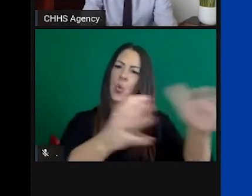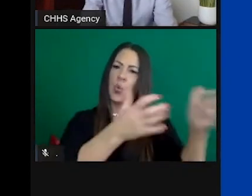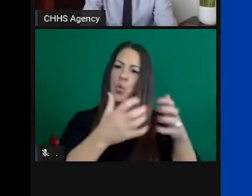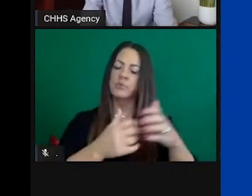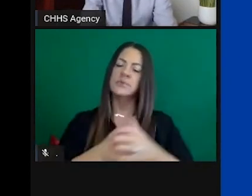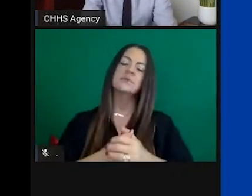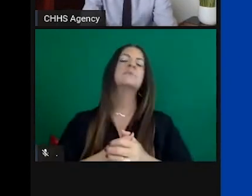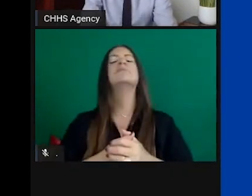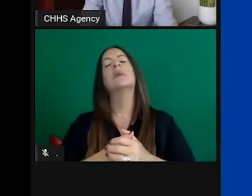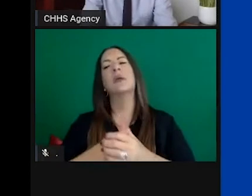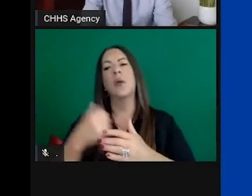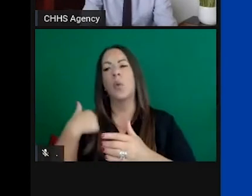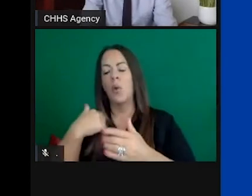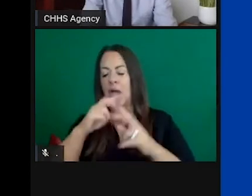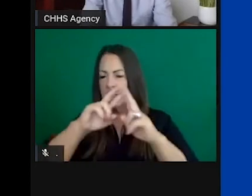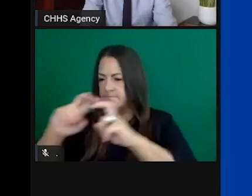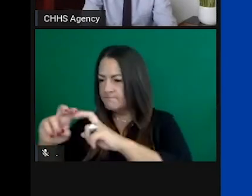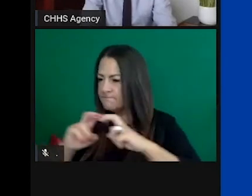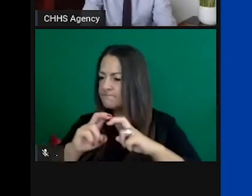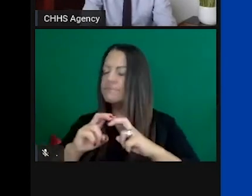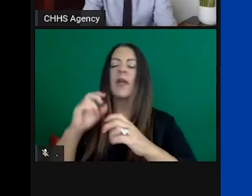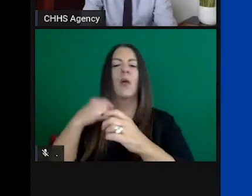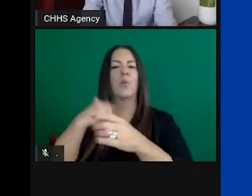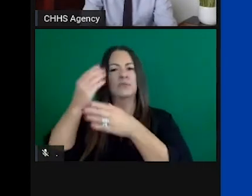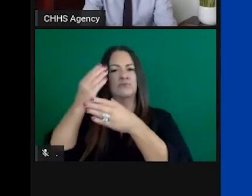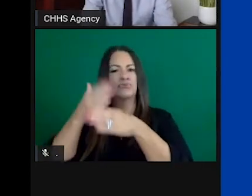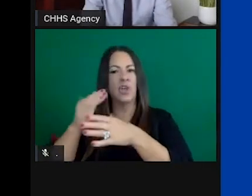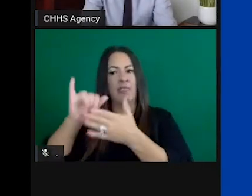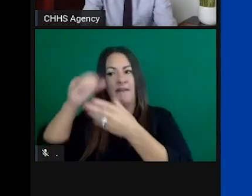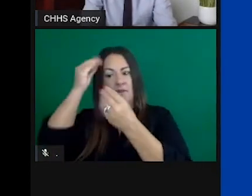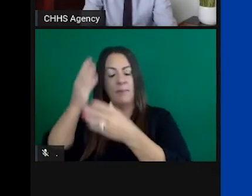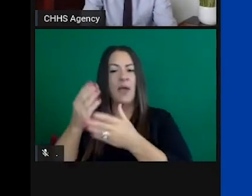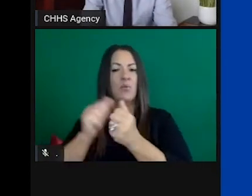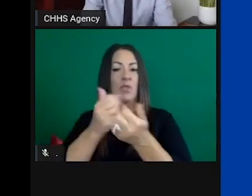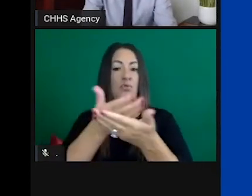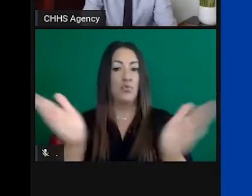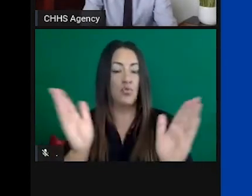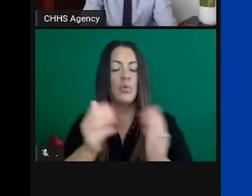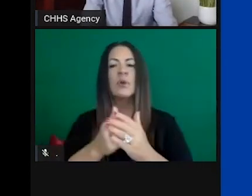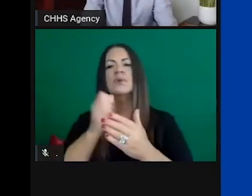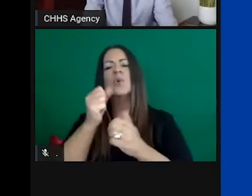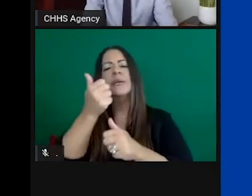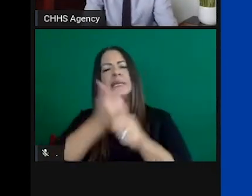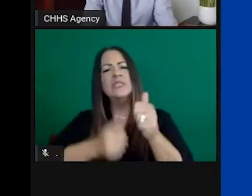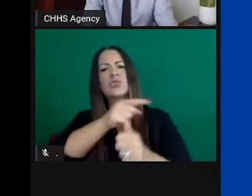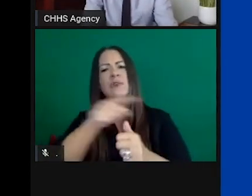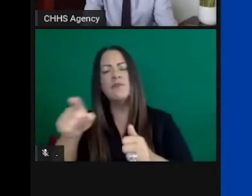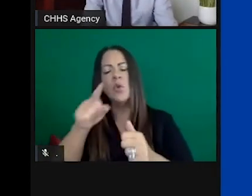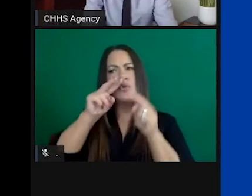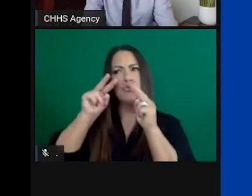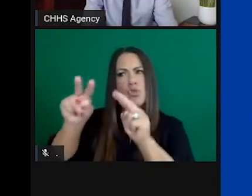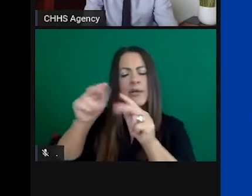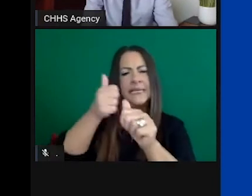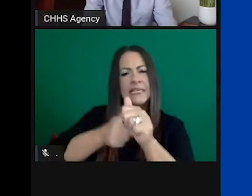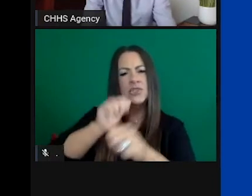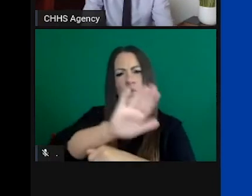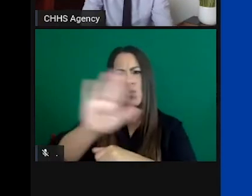and make sure that the public understands how we're working closely with your counties to close those